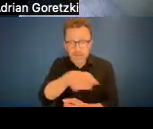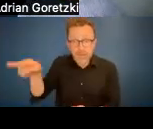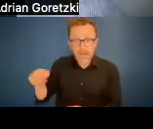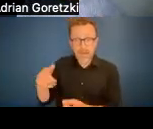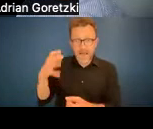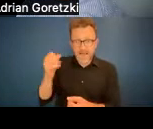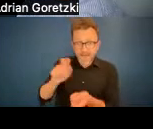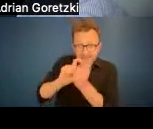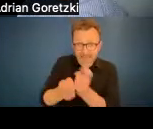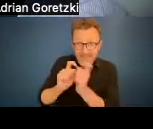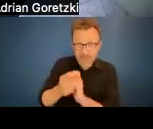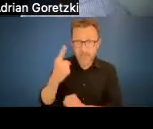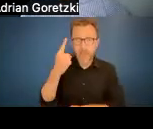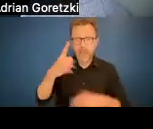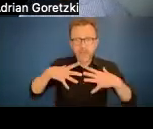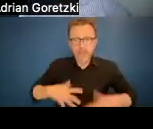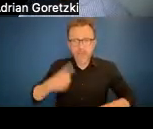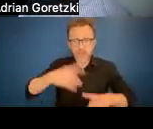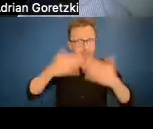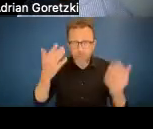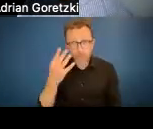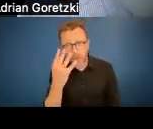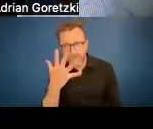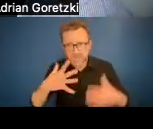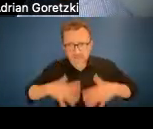flats and they were placed there. So it was like a